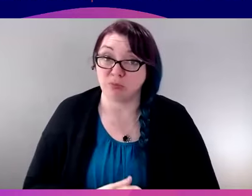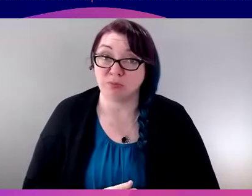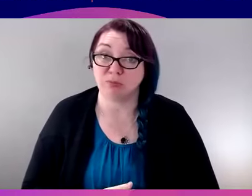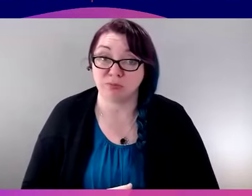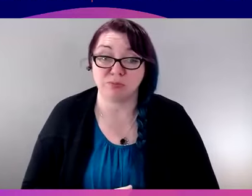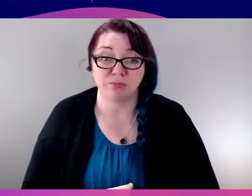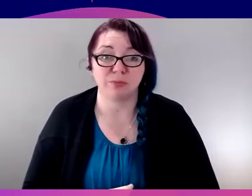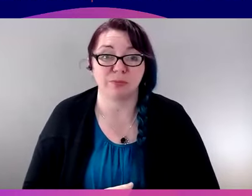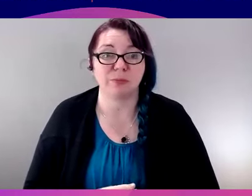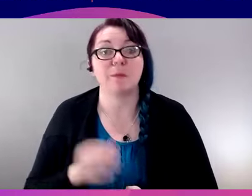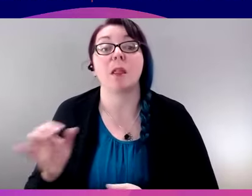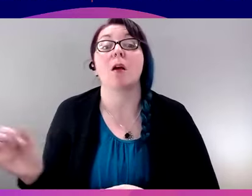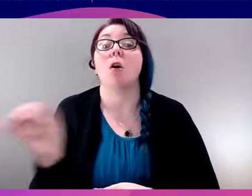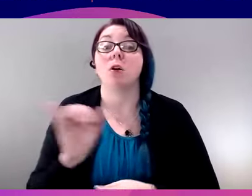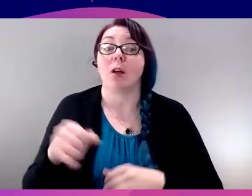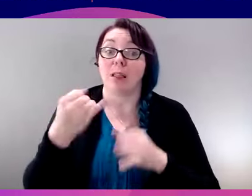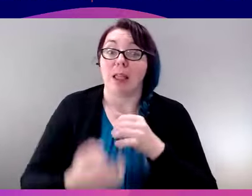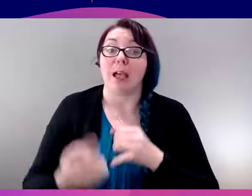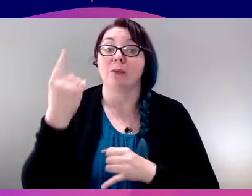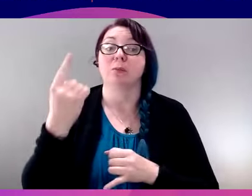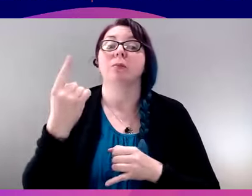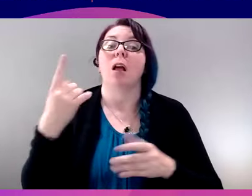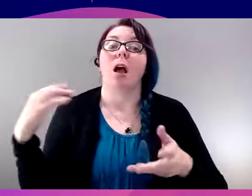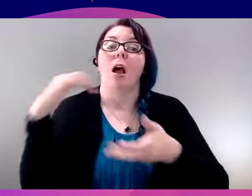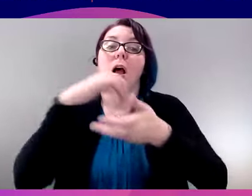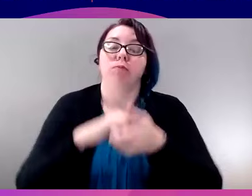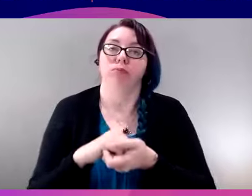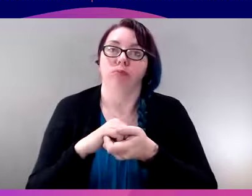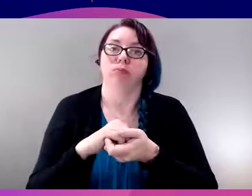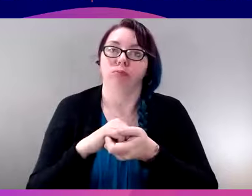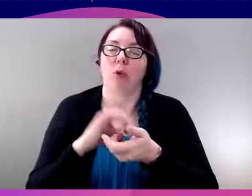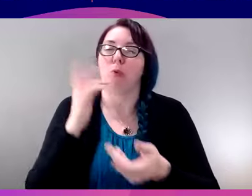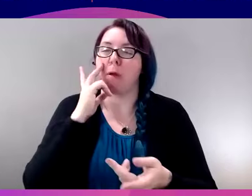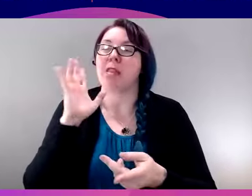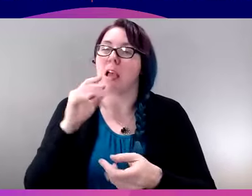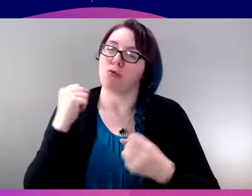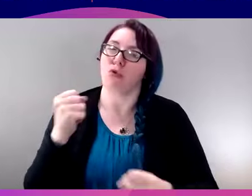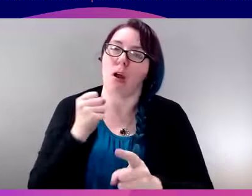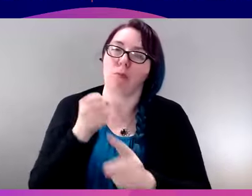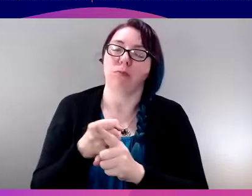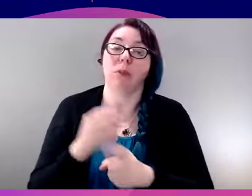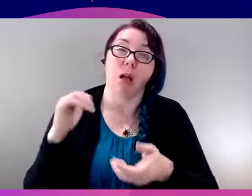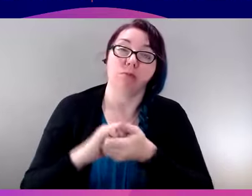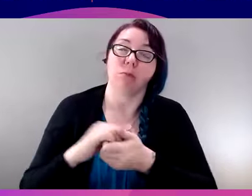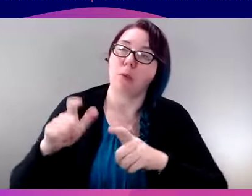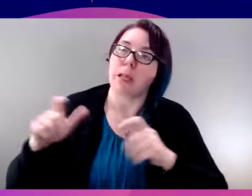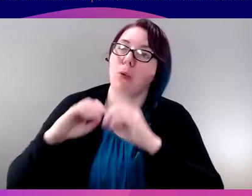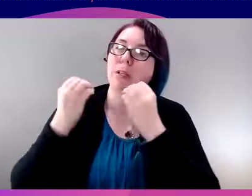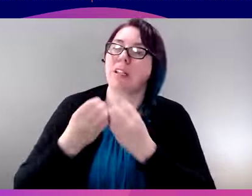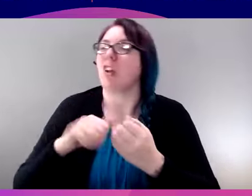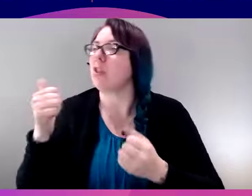build collaborative partnerships with other organizations across sectors to support survivors of gender-based violence with